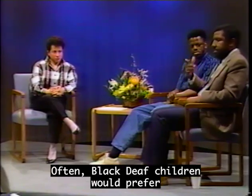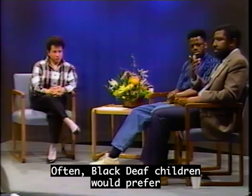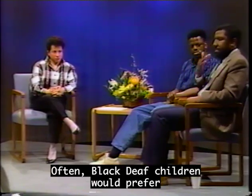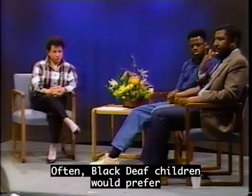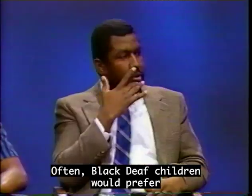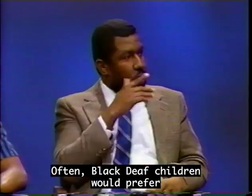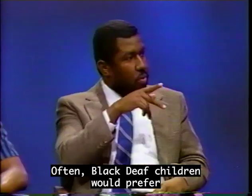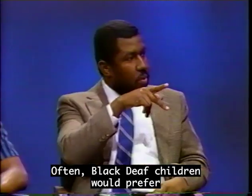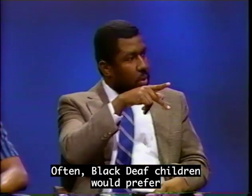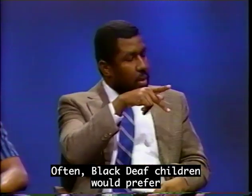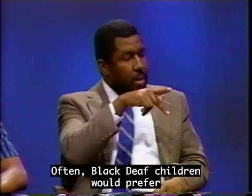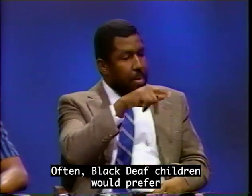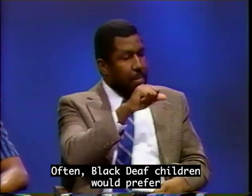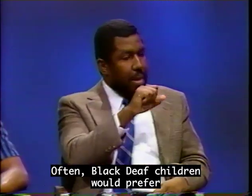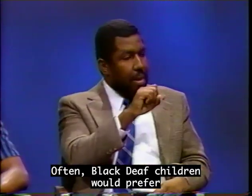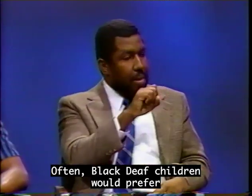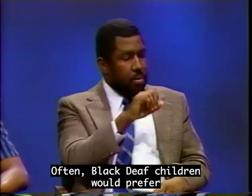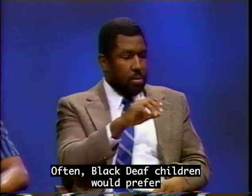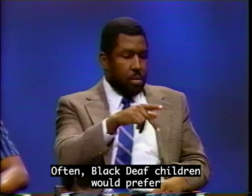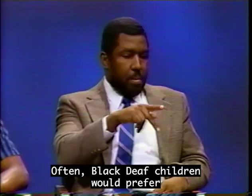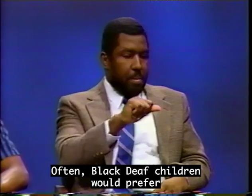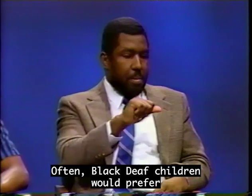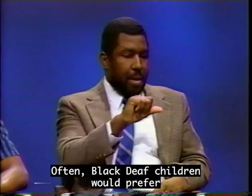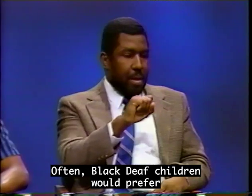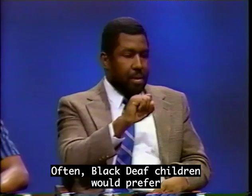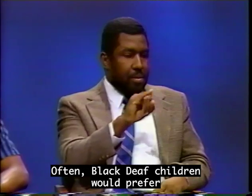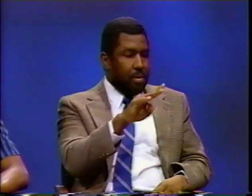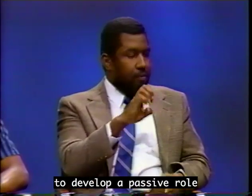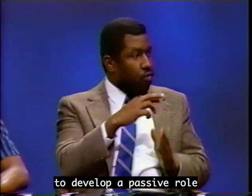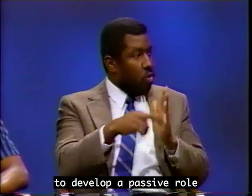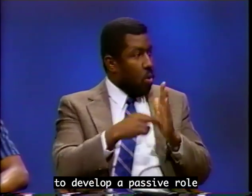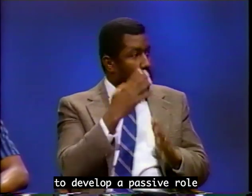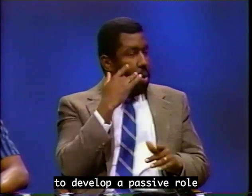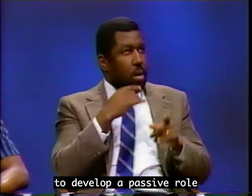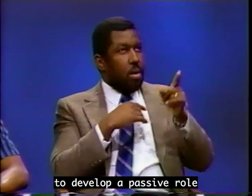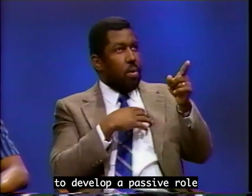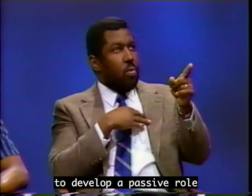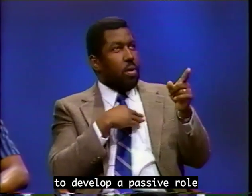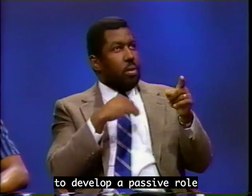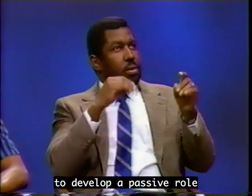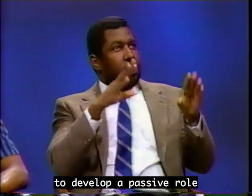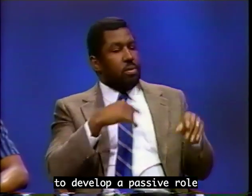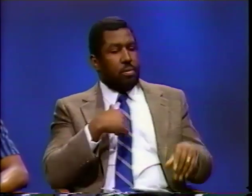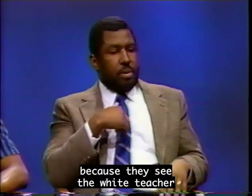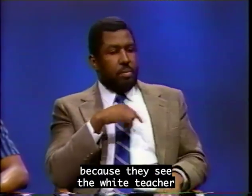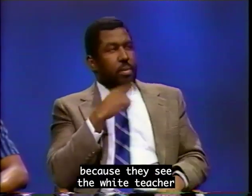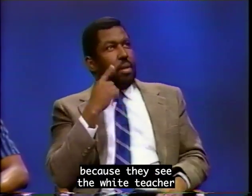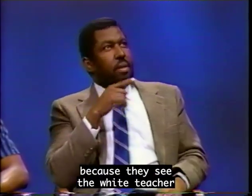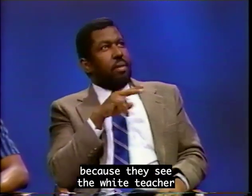children would prefer to develop a passive role because they see the